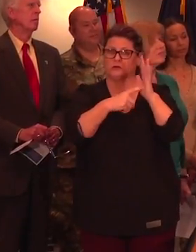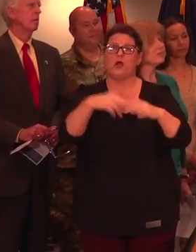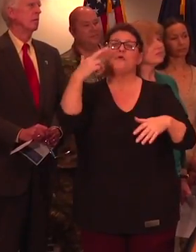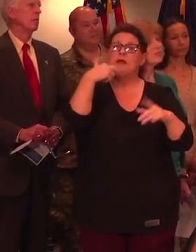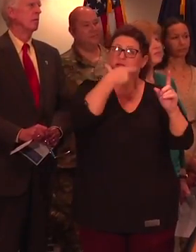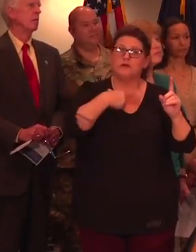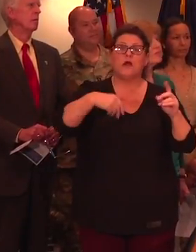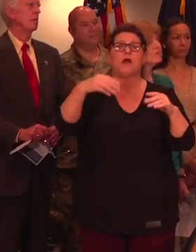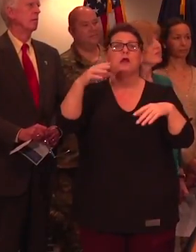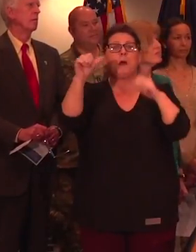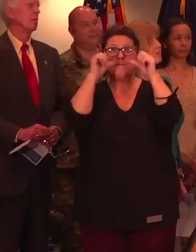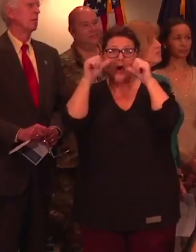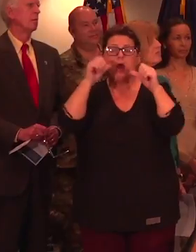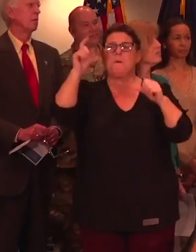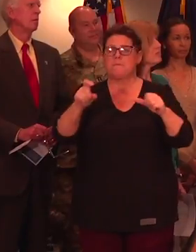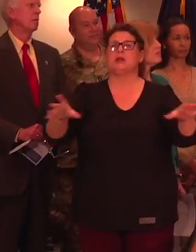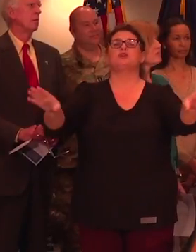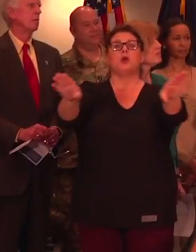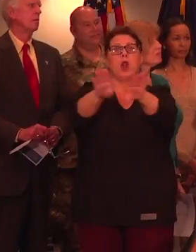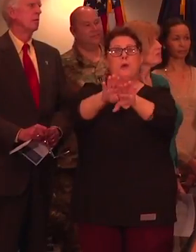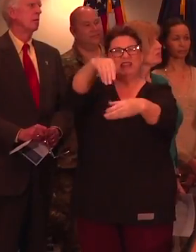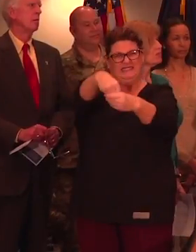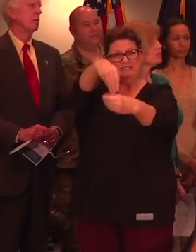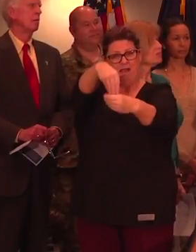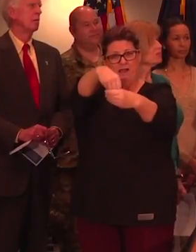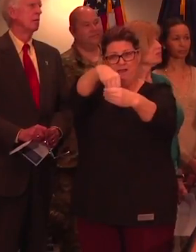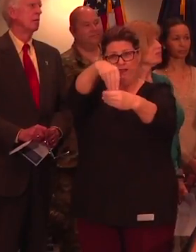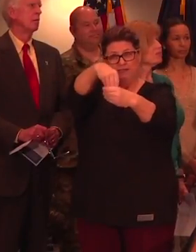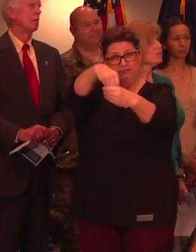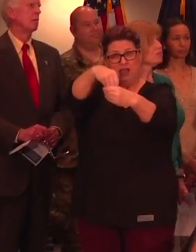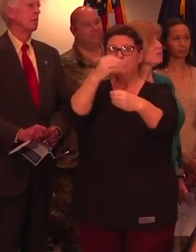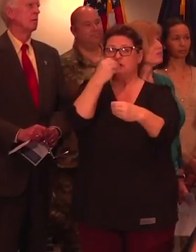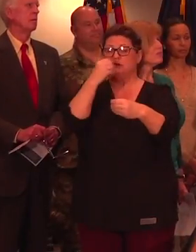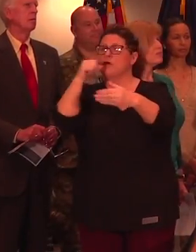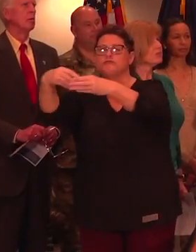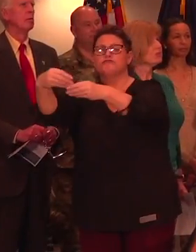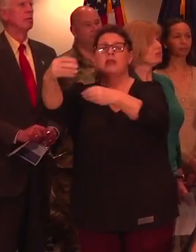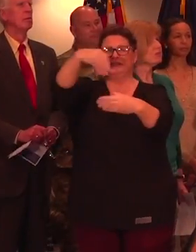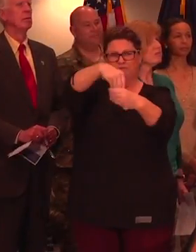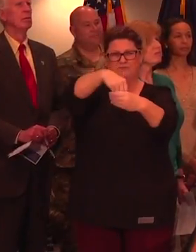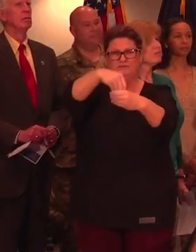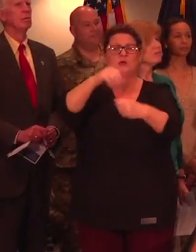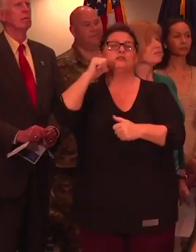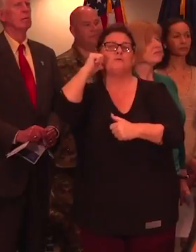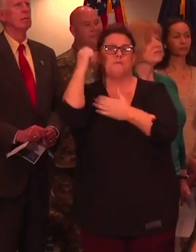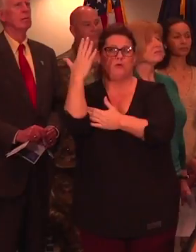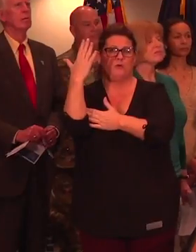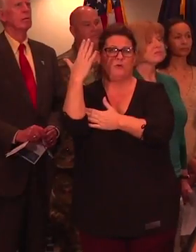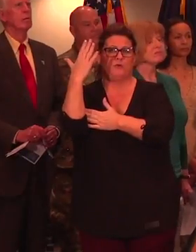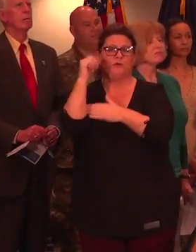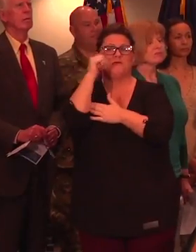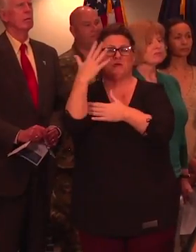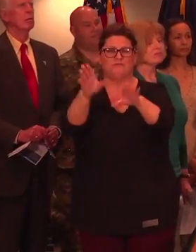their dine-in service starting tomorrow. That is, tomorrow morning, no more dine-in service.